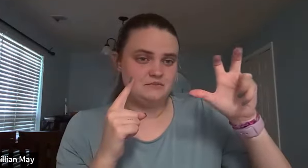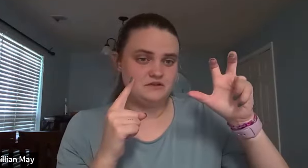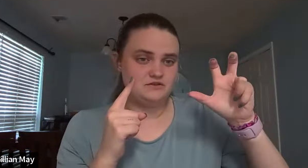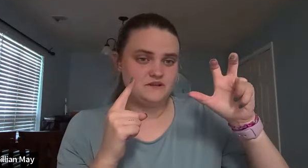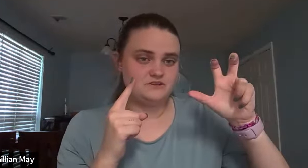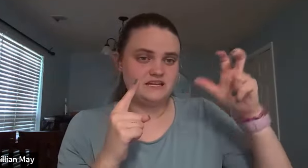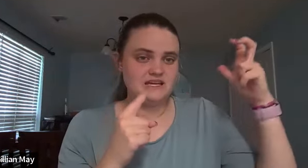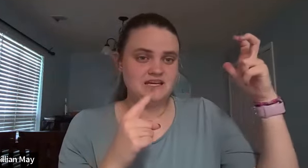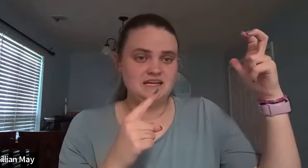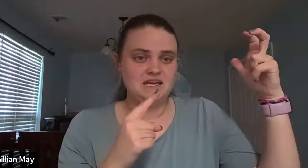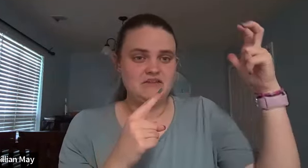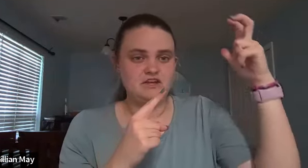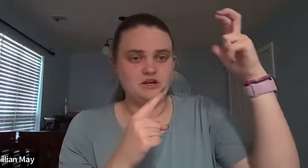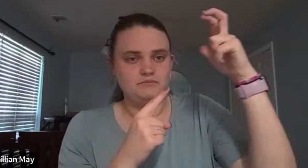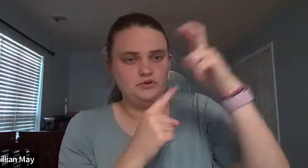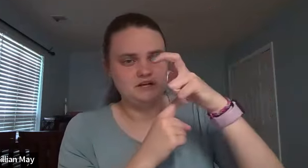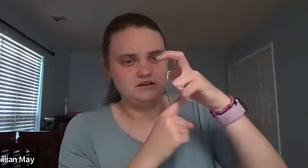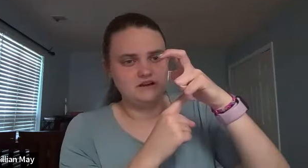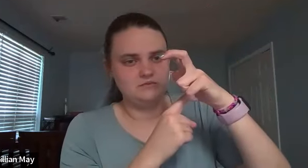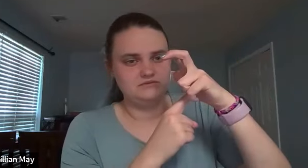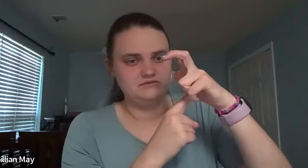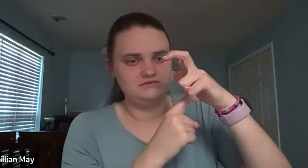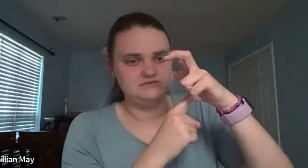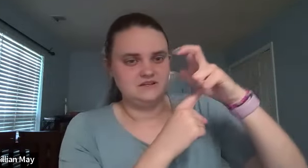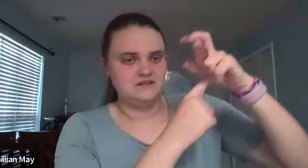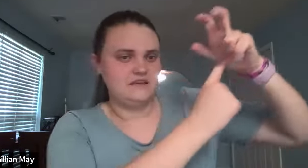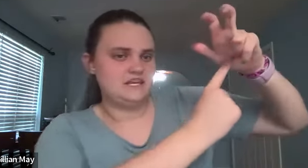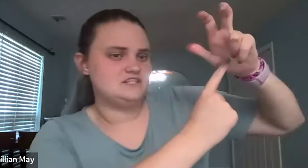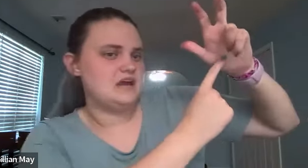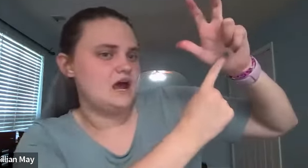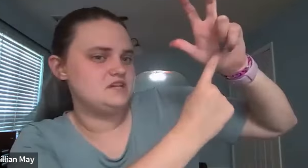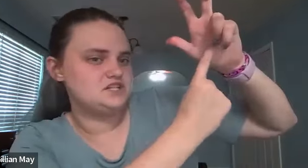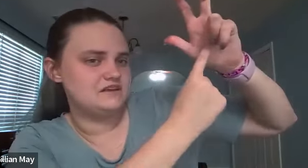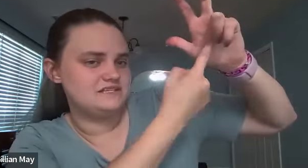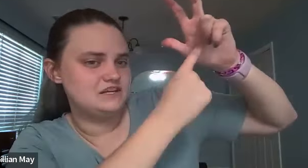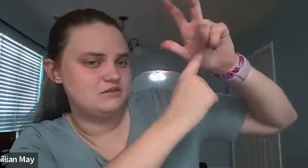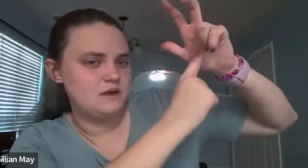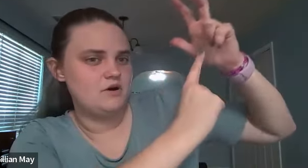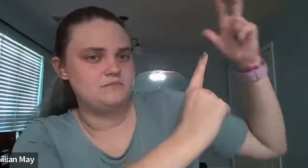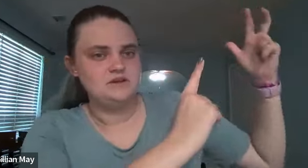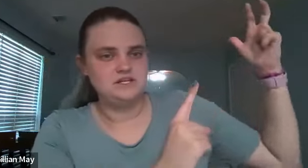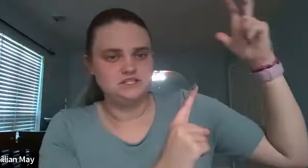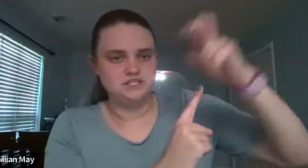bend those fingers again, and then you're going to put it on top. Like, and it's like I'm touching like the center of my palm. Champ.